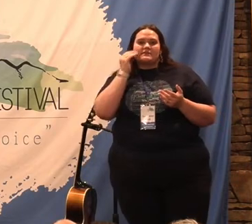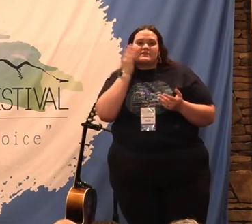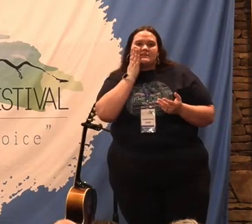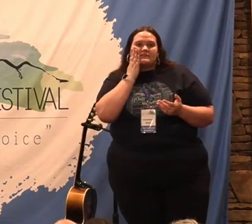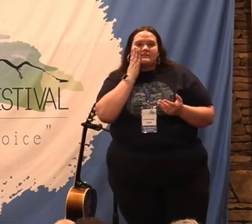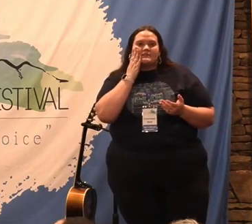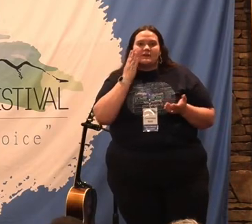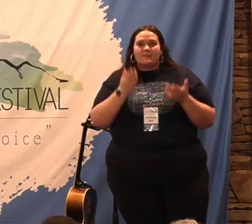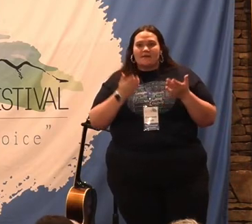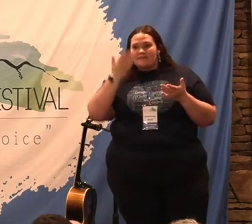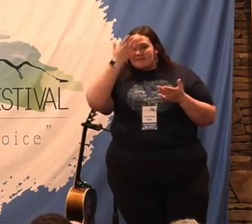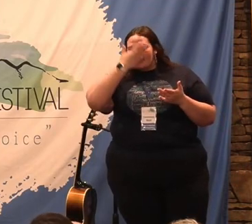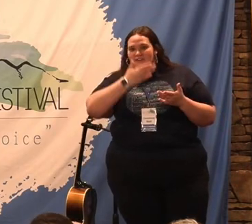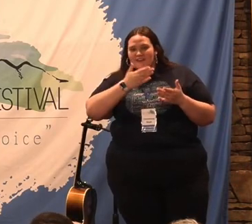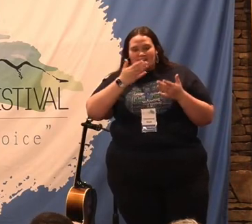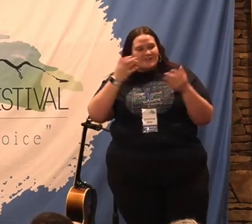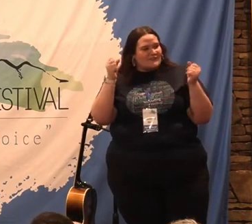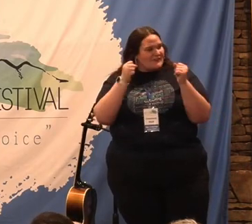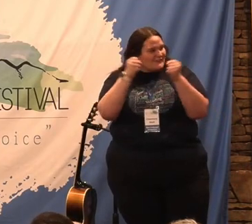walk-in freezer,